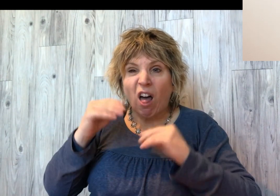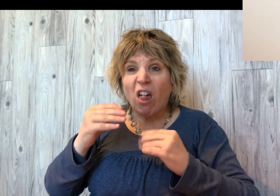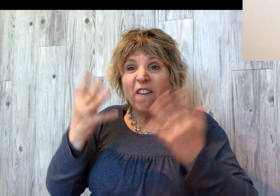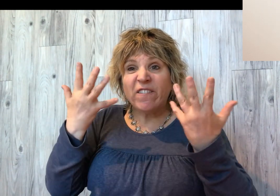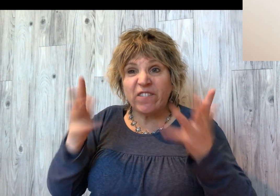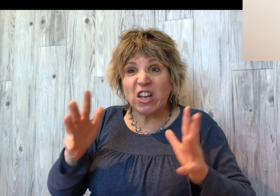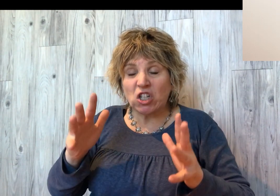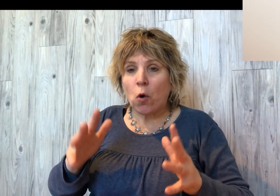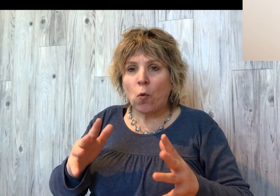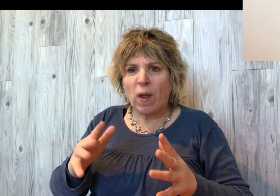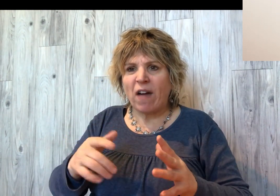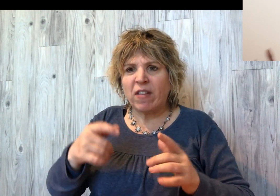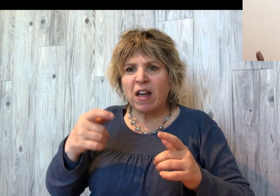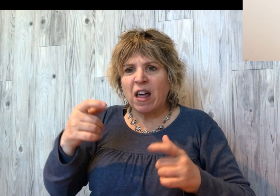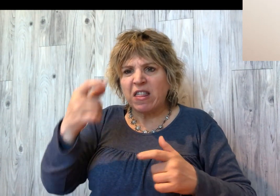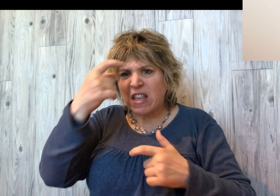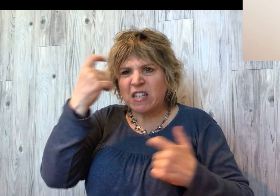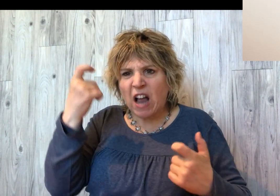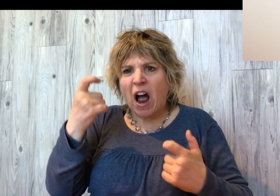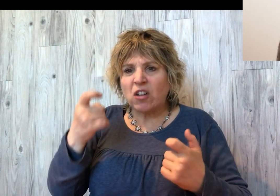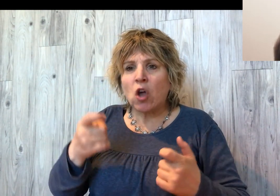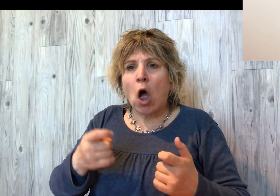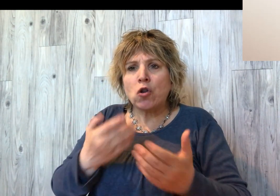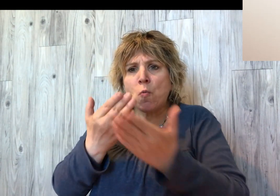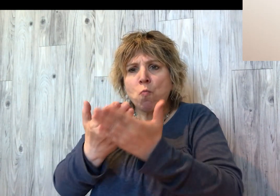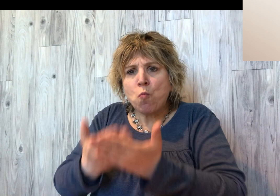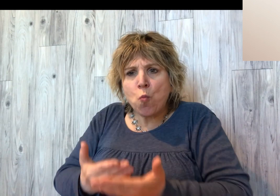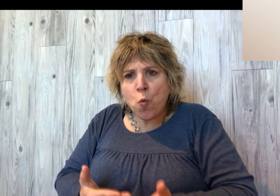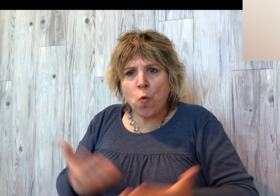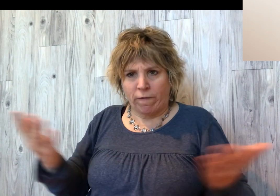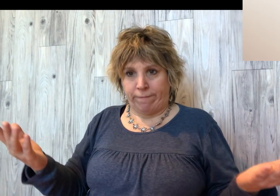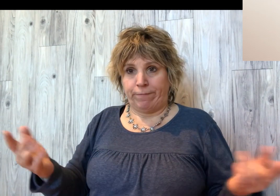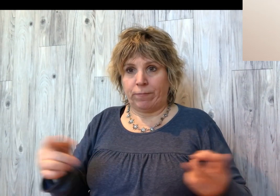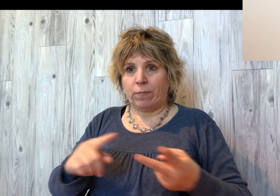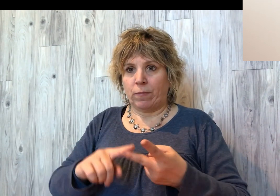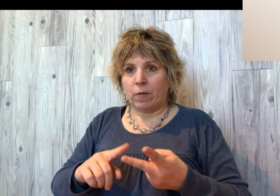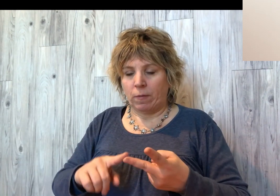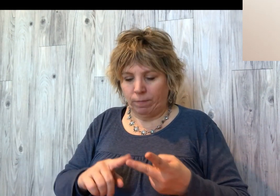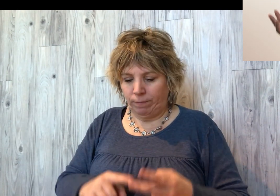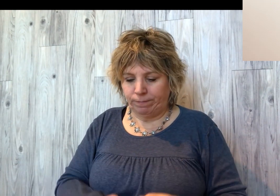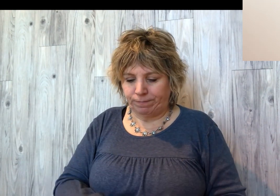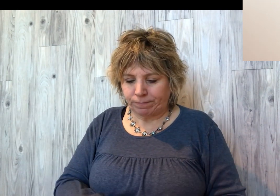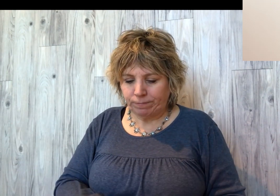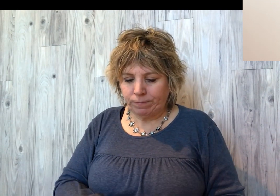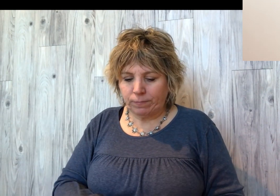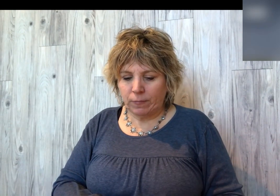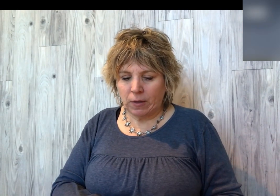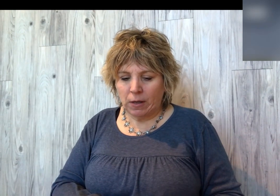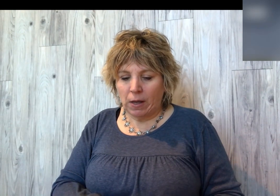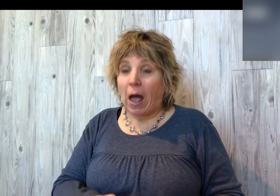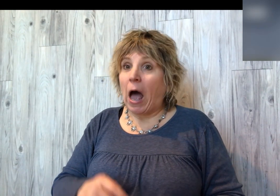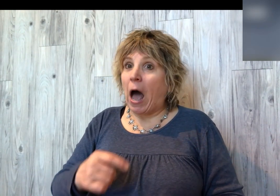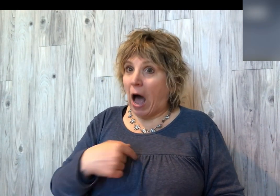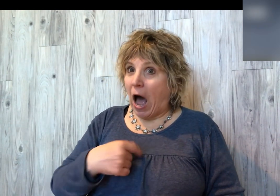that. And we've got the scars for the stupid things that we've done to prove it. Here's another one. So it's all good. Here's another one.